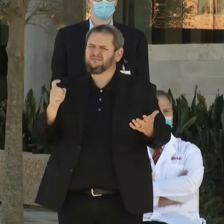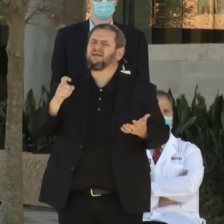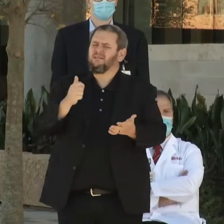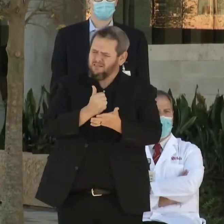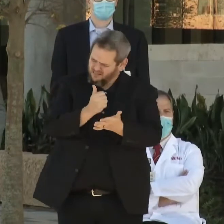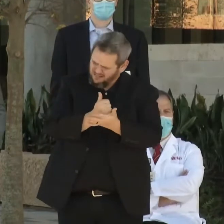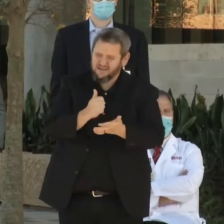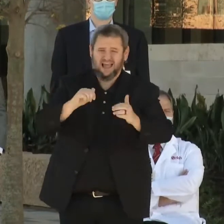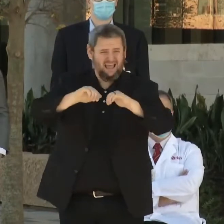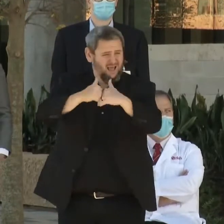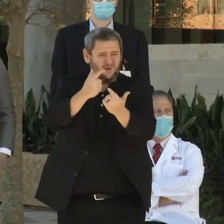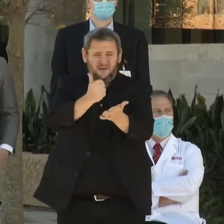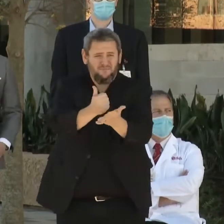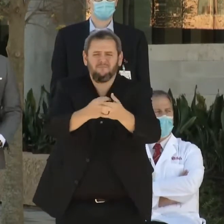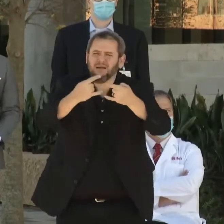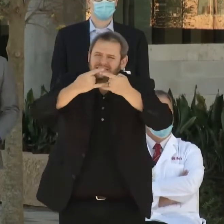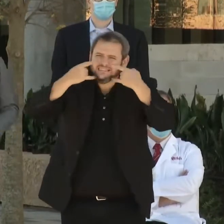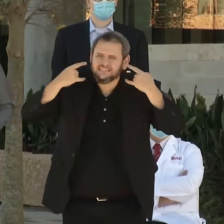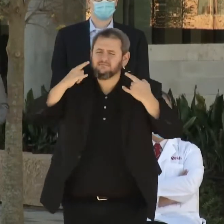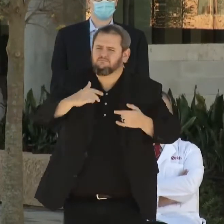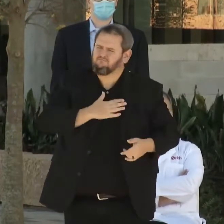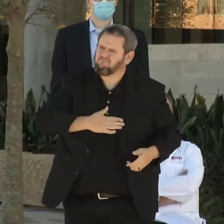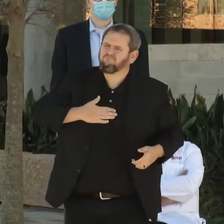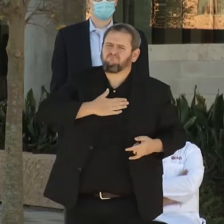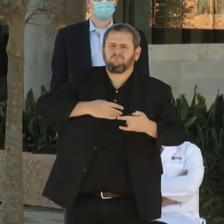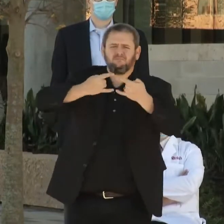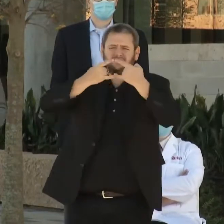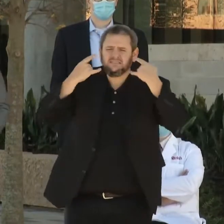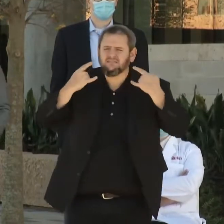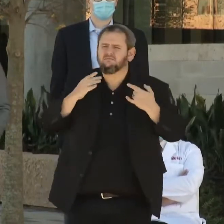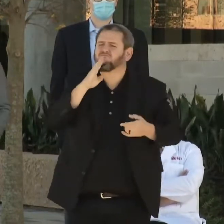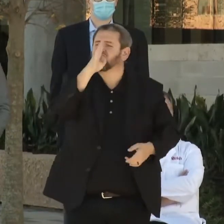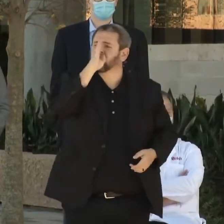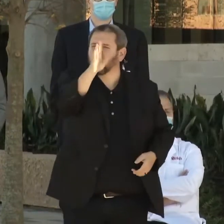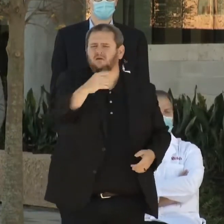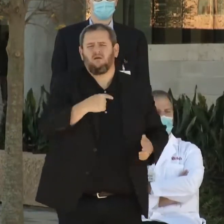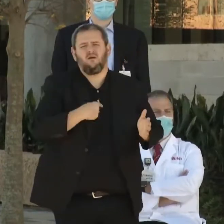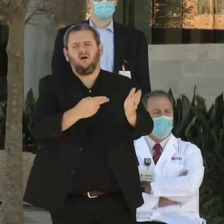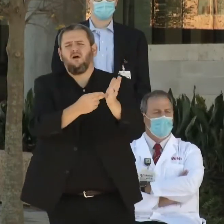in all sincerity, Oklahoma. We are in trouble.